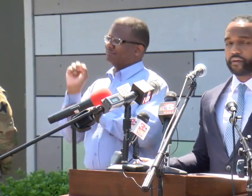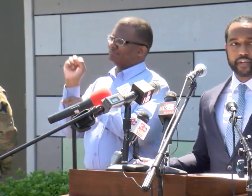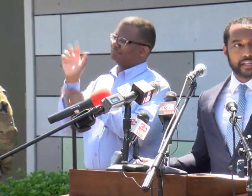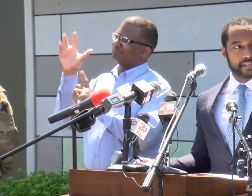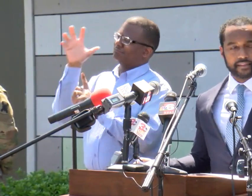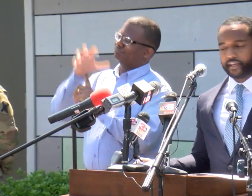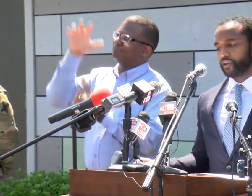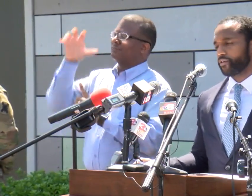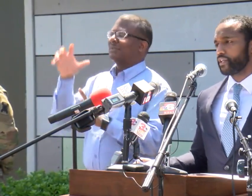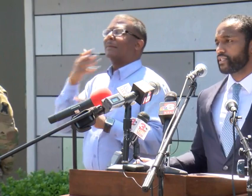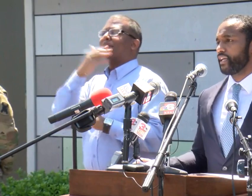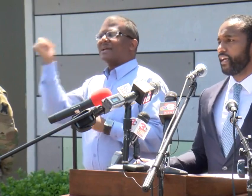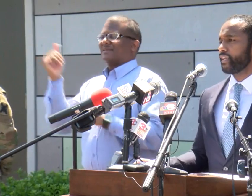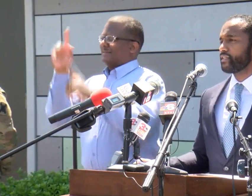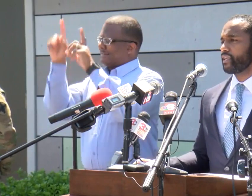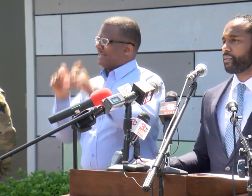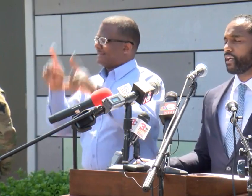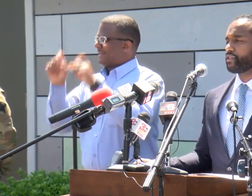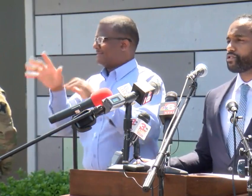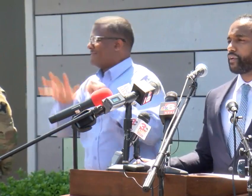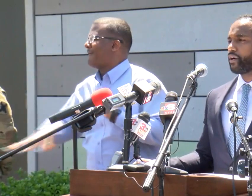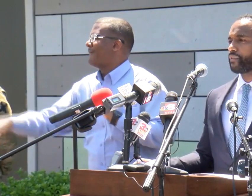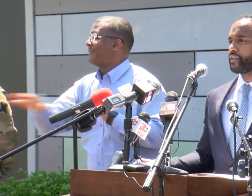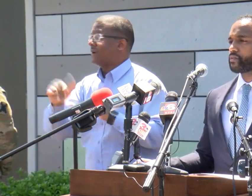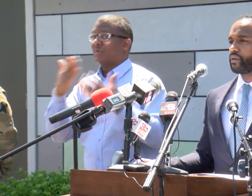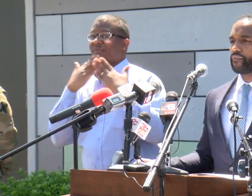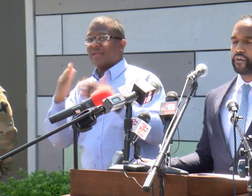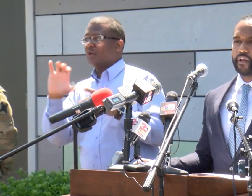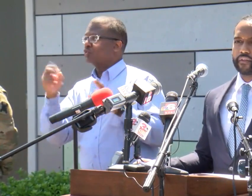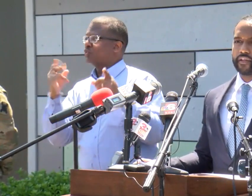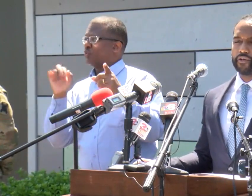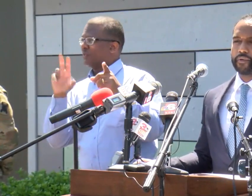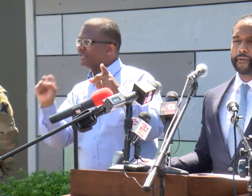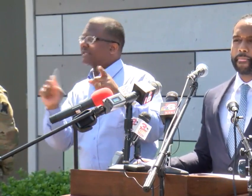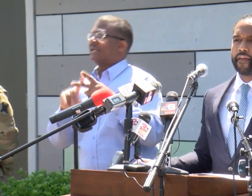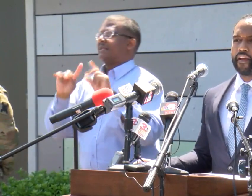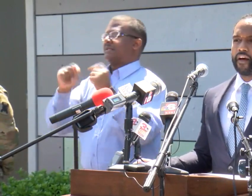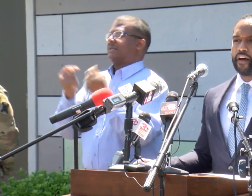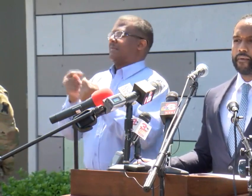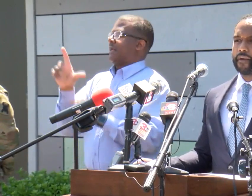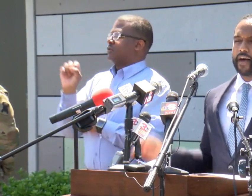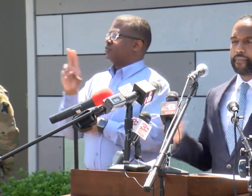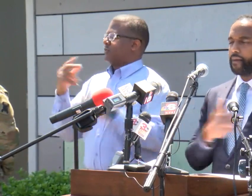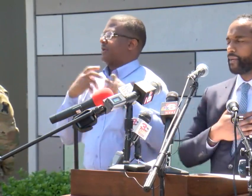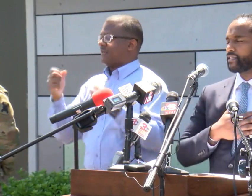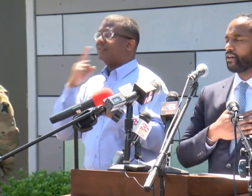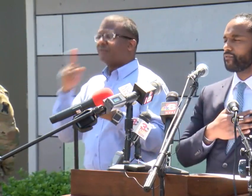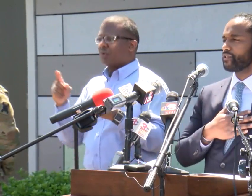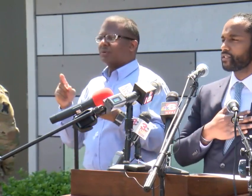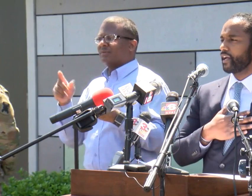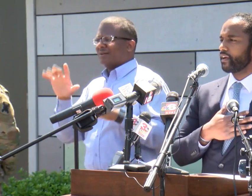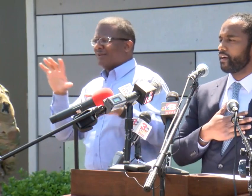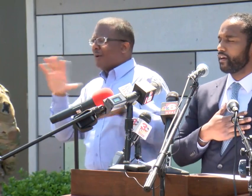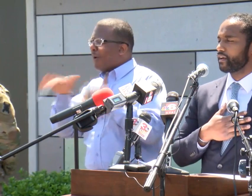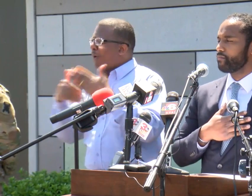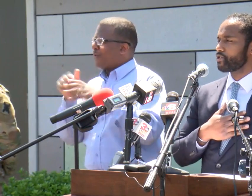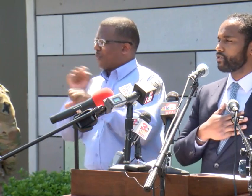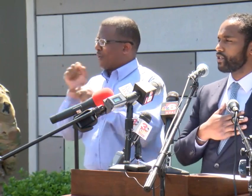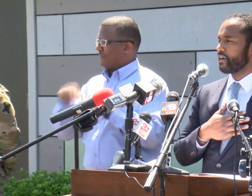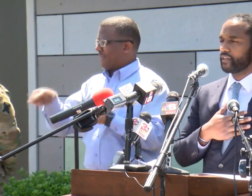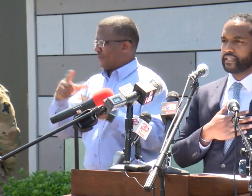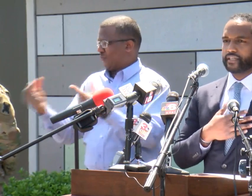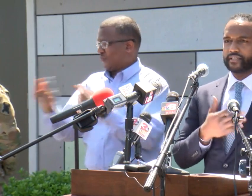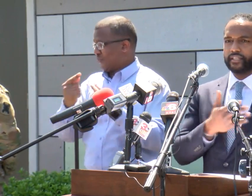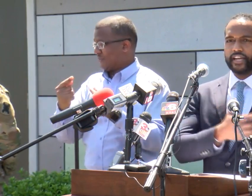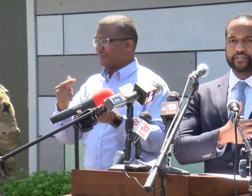proud of. And I'd like to thank Chris and the team at LSU Health as well for all that they're doing. I'm myself, just like